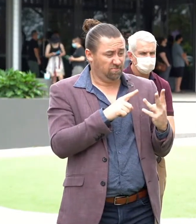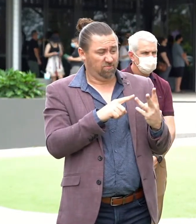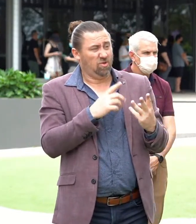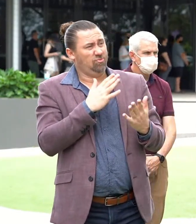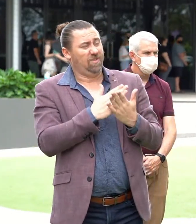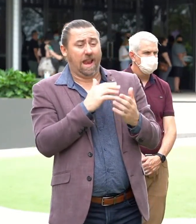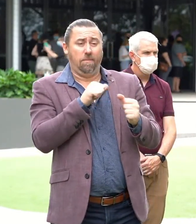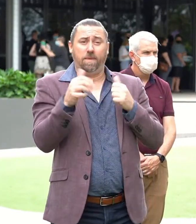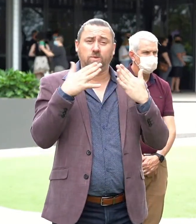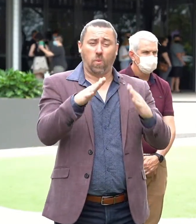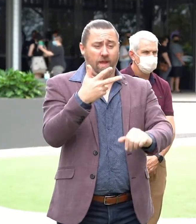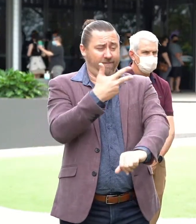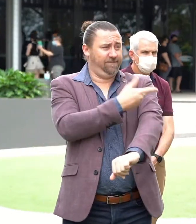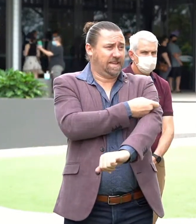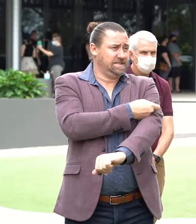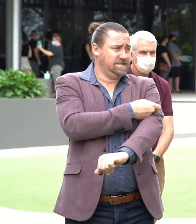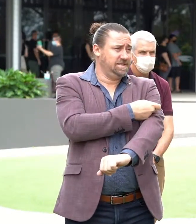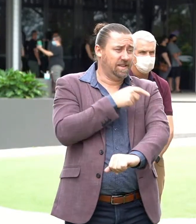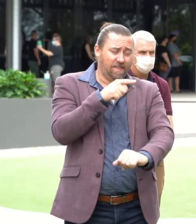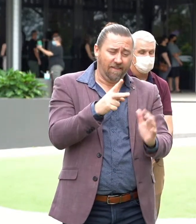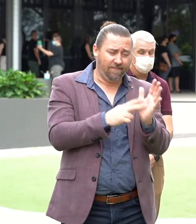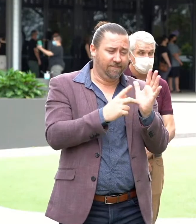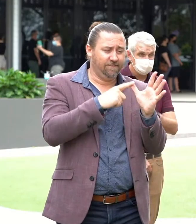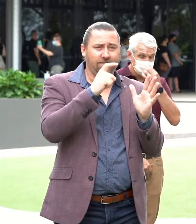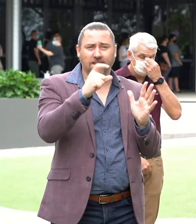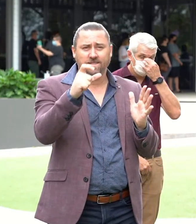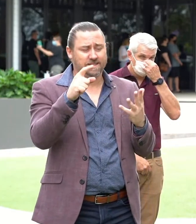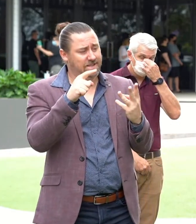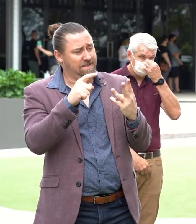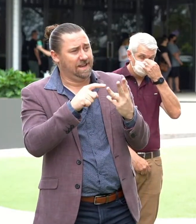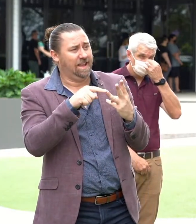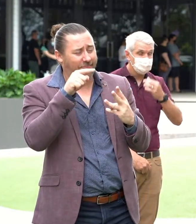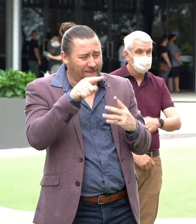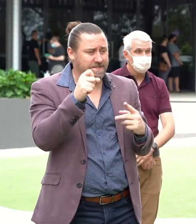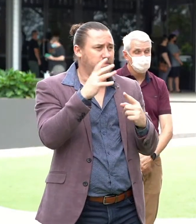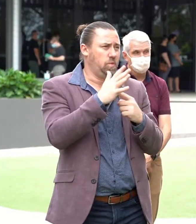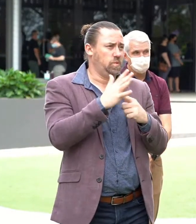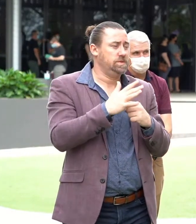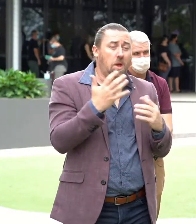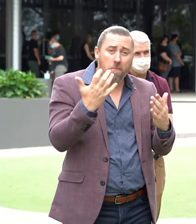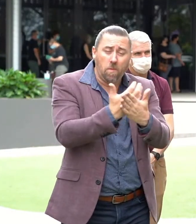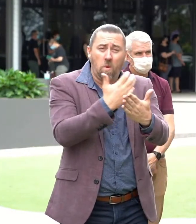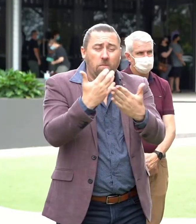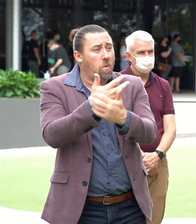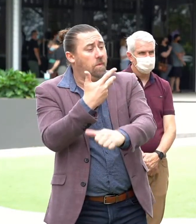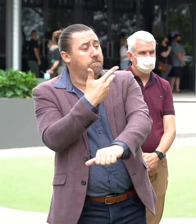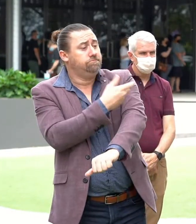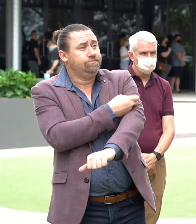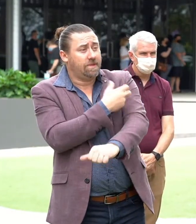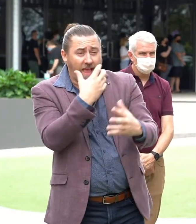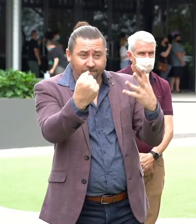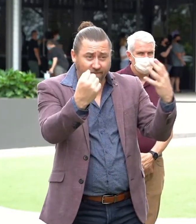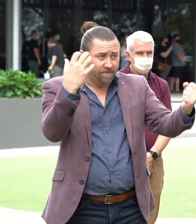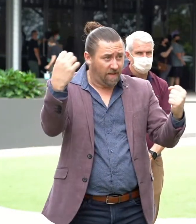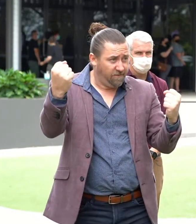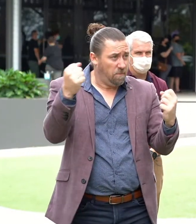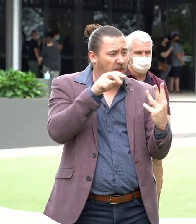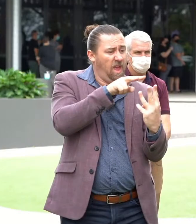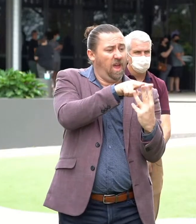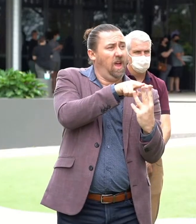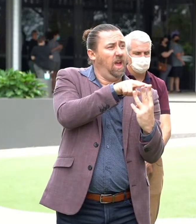really means there's a balance between societal restrictions and vaccination. The higher the vaccination coverage, the less you